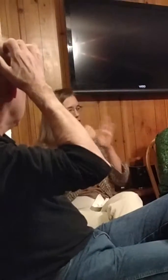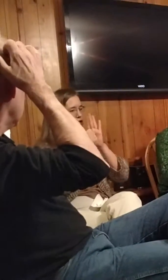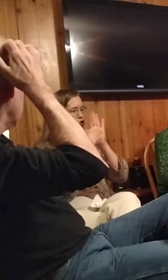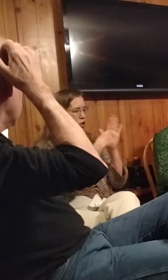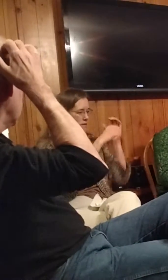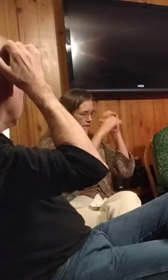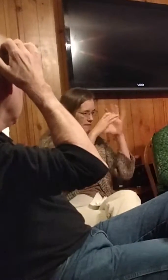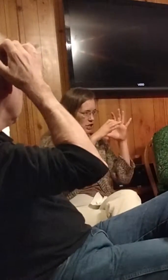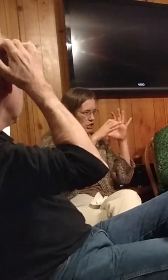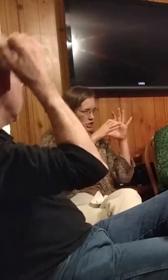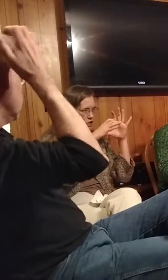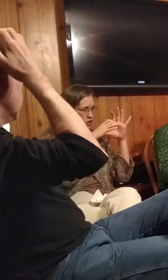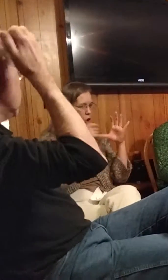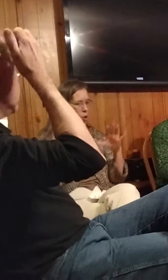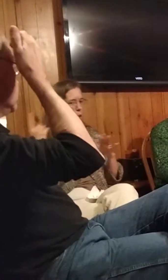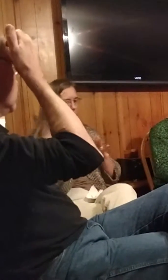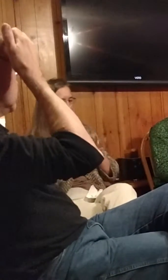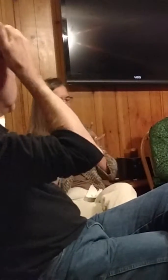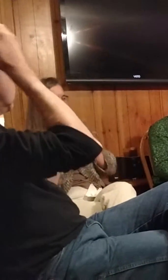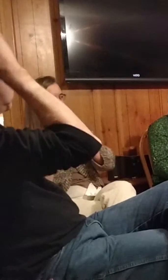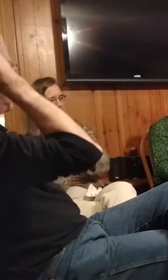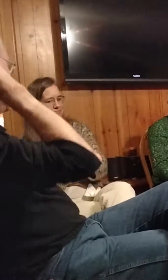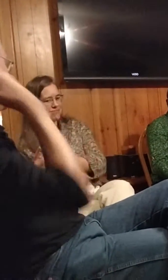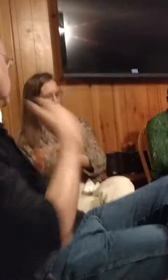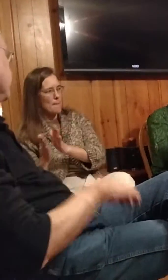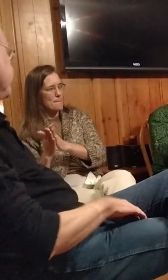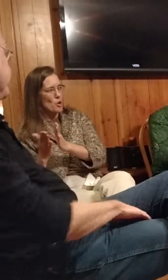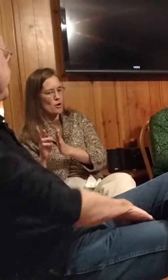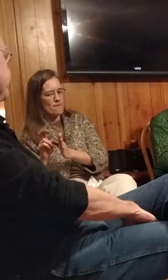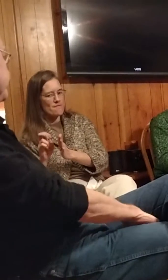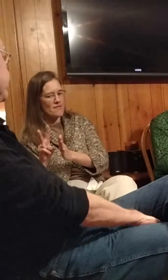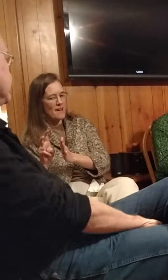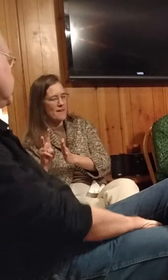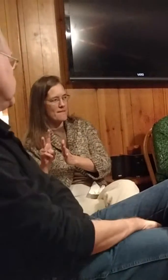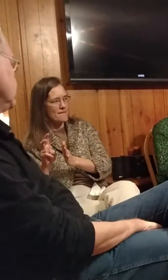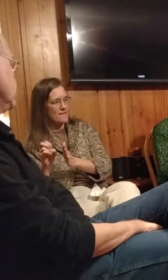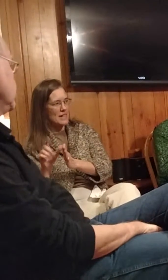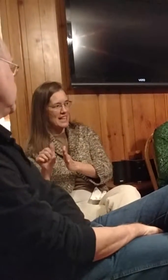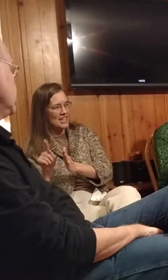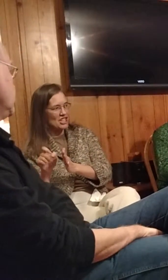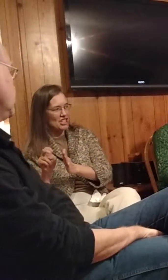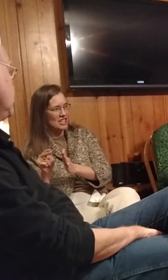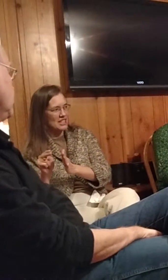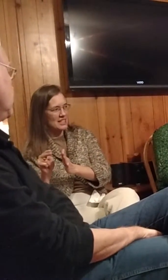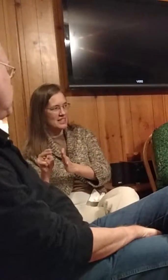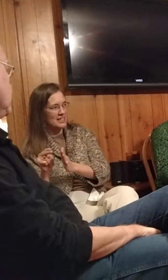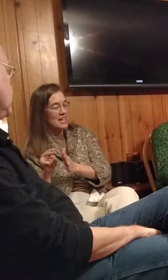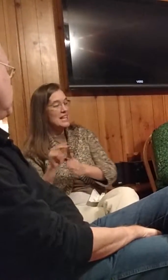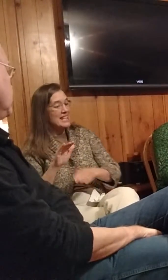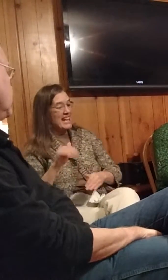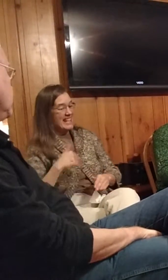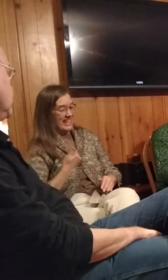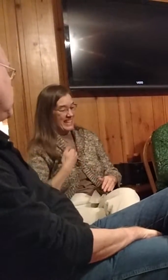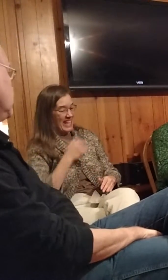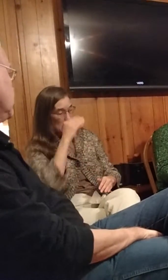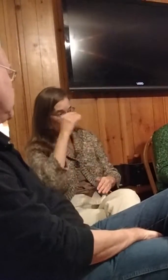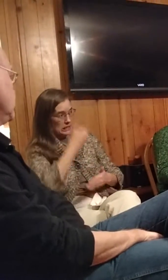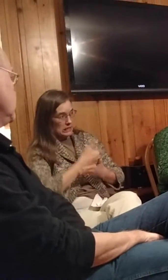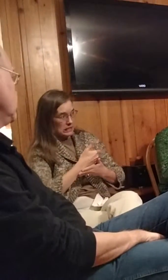man told his father what Jesus Christ was telling him, to forsake Islam and worship him. The father was